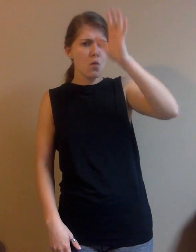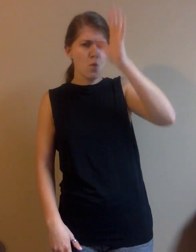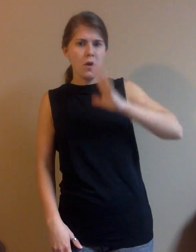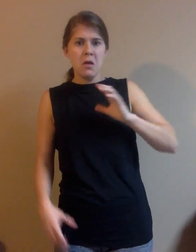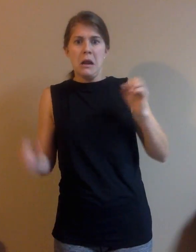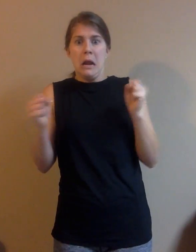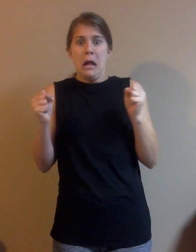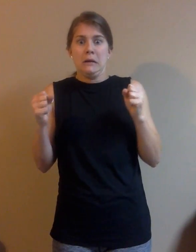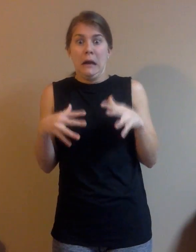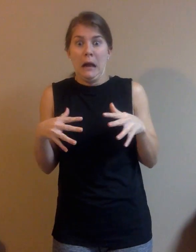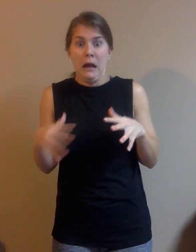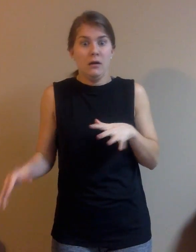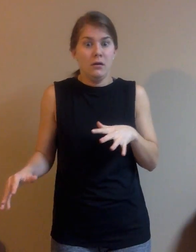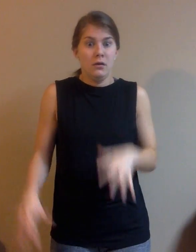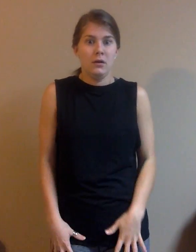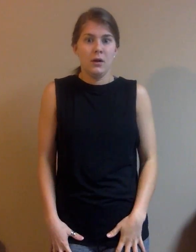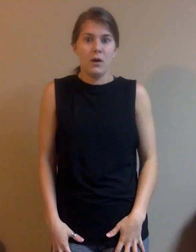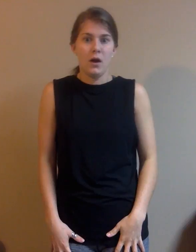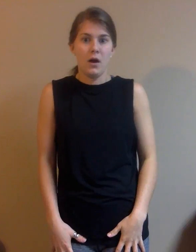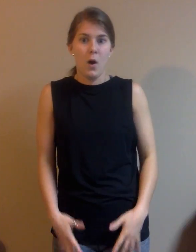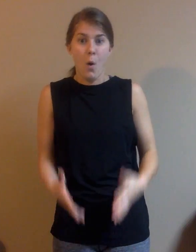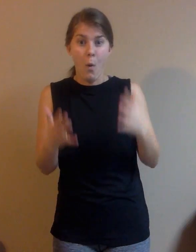Waiting to end so they can go home and write a paper about it. Now,